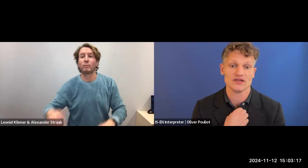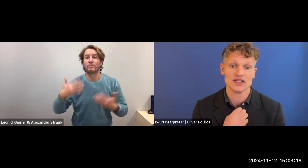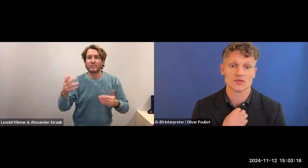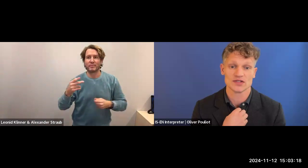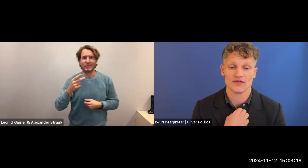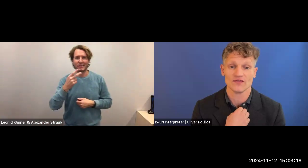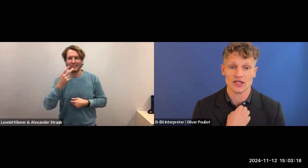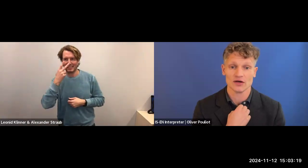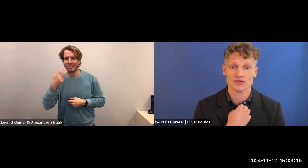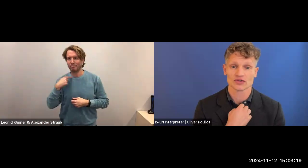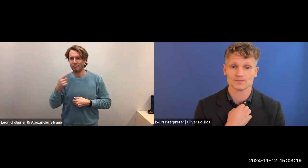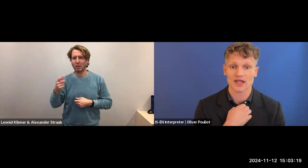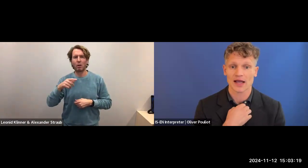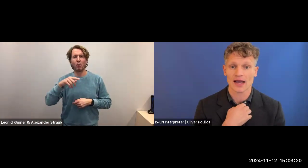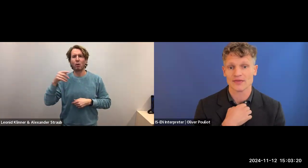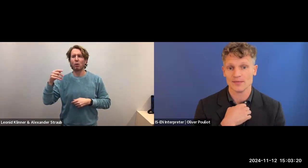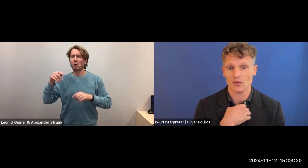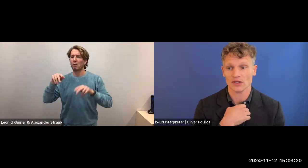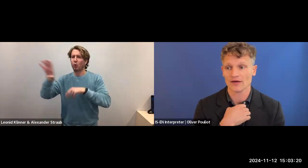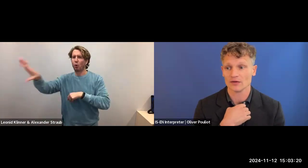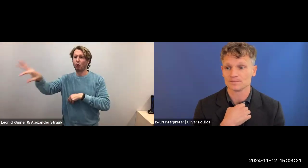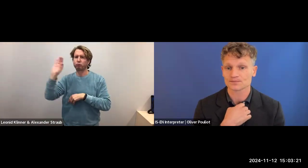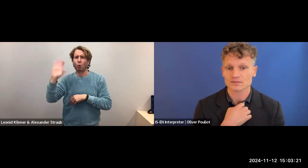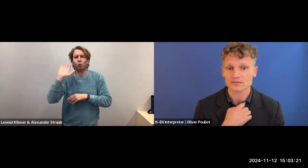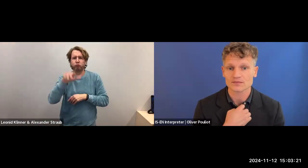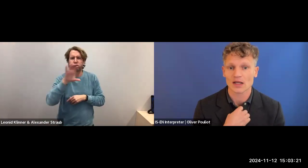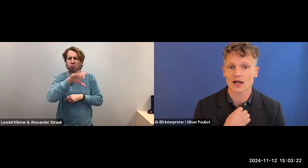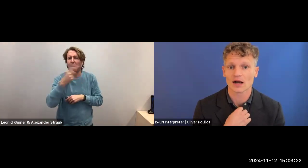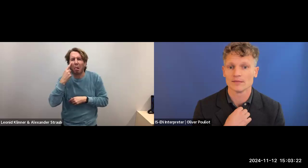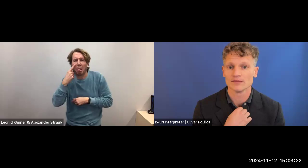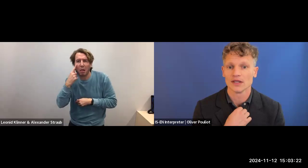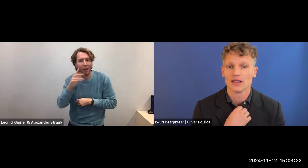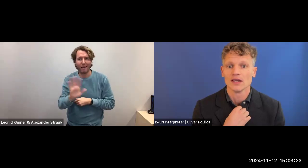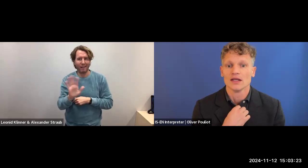we picked these specific videos at the B1 level.